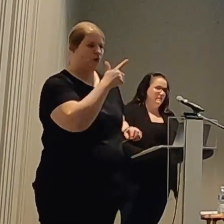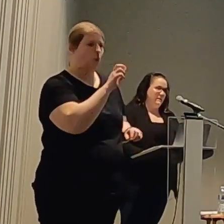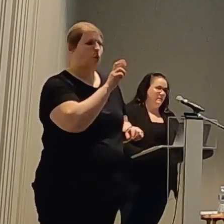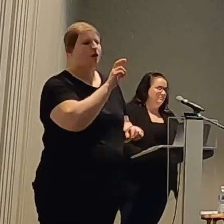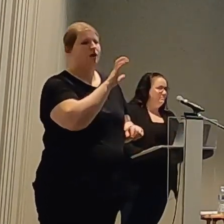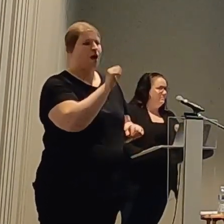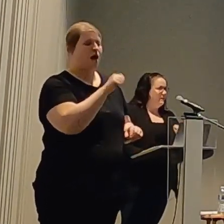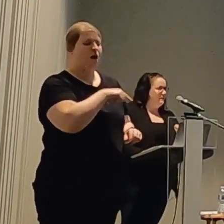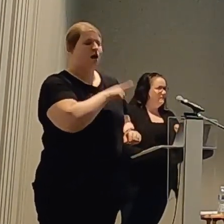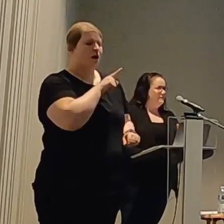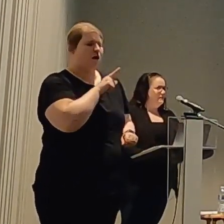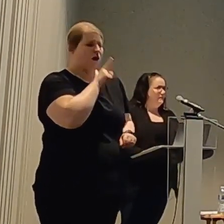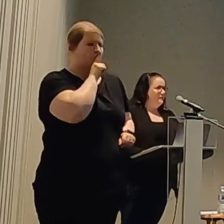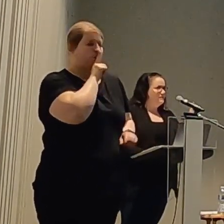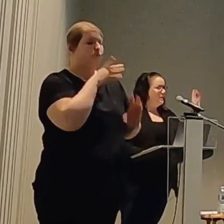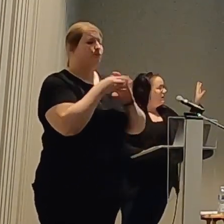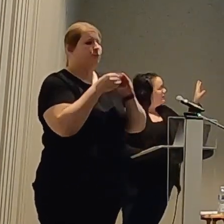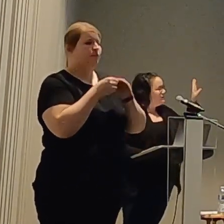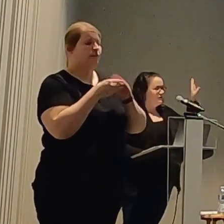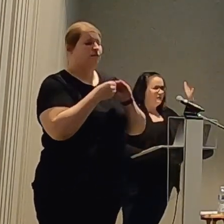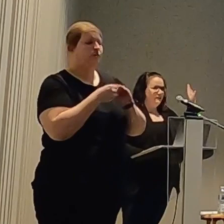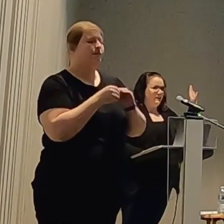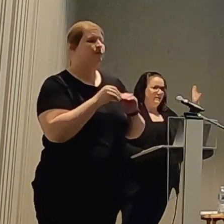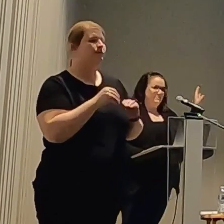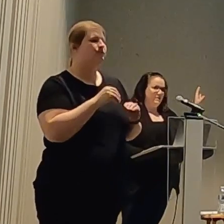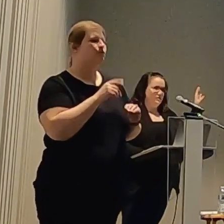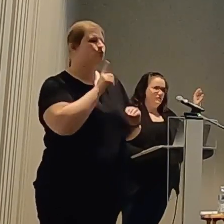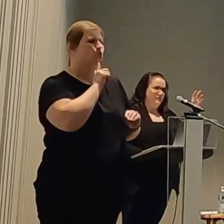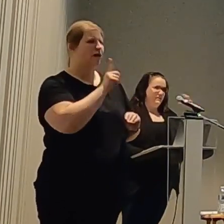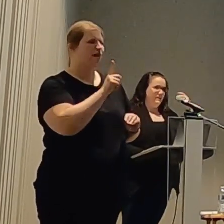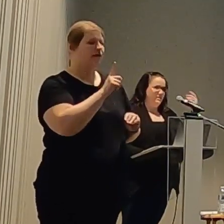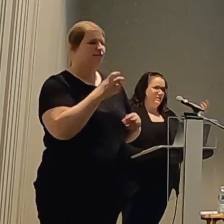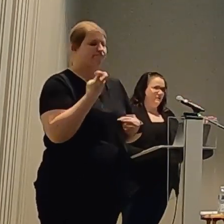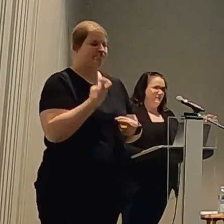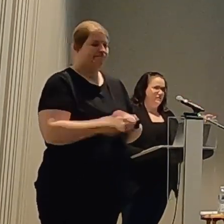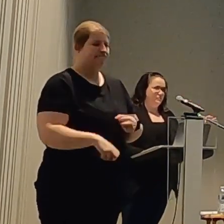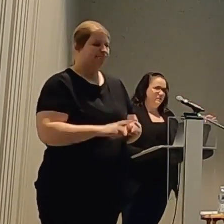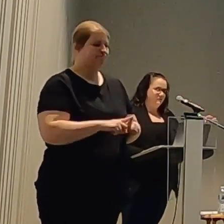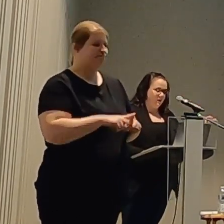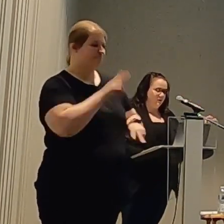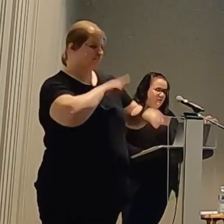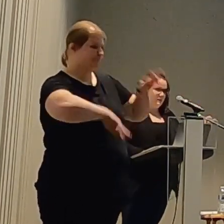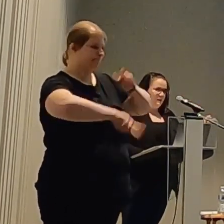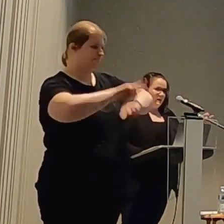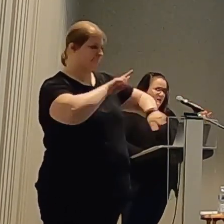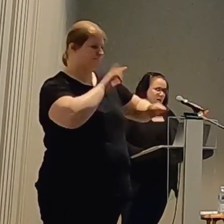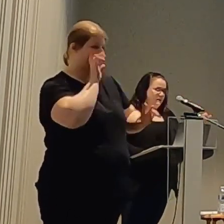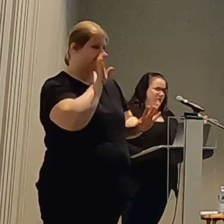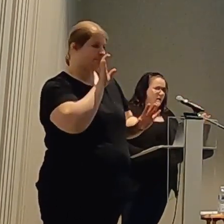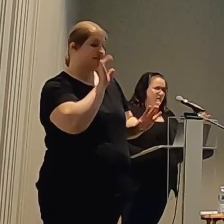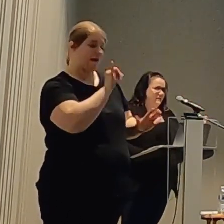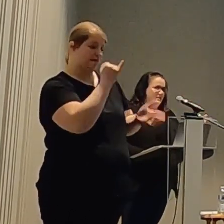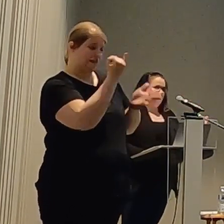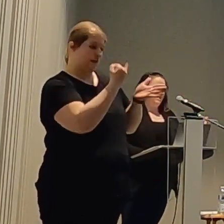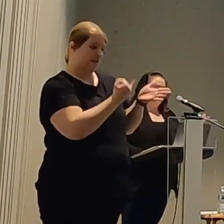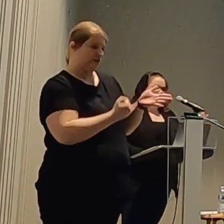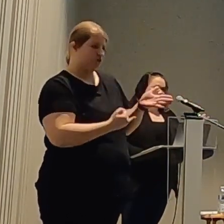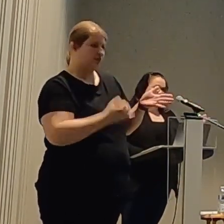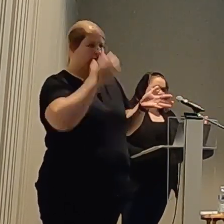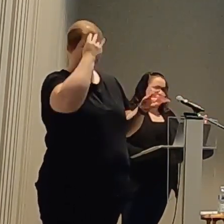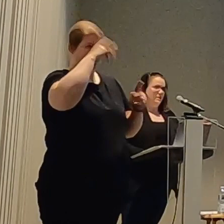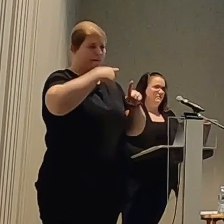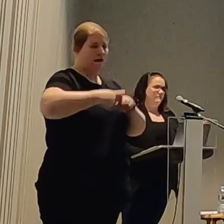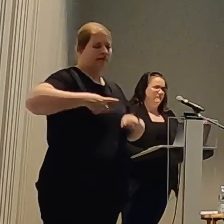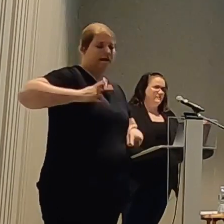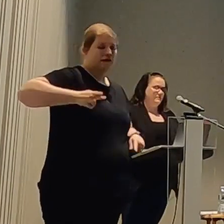lot about that. But it's hard to look at that image and think about the history of art and not think about